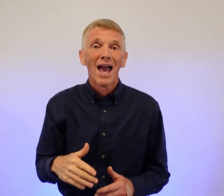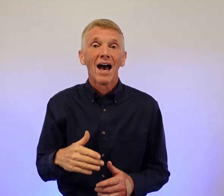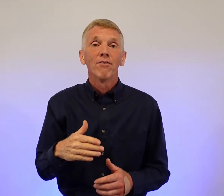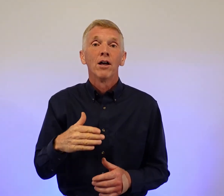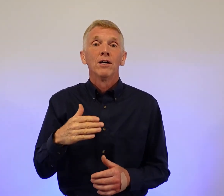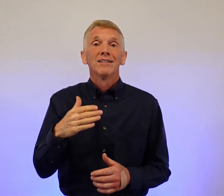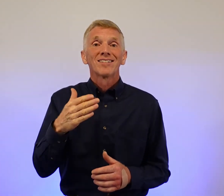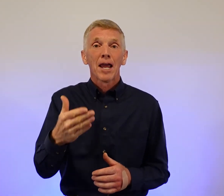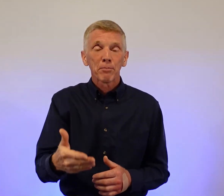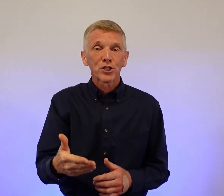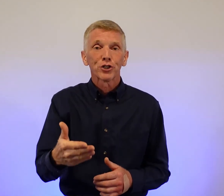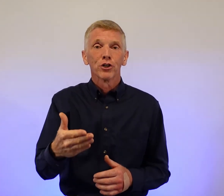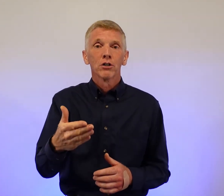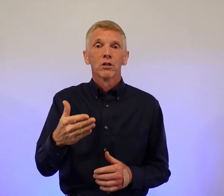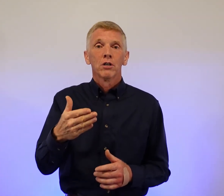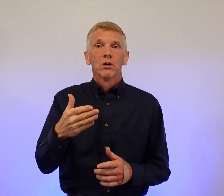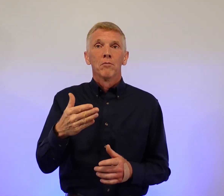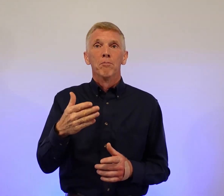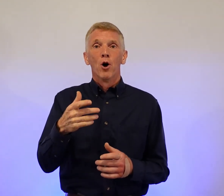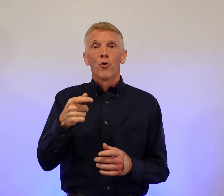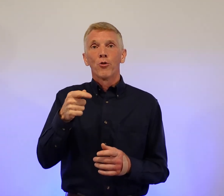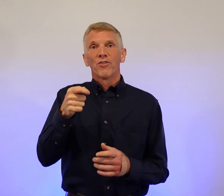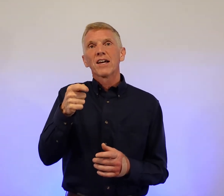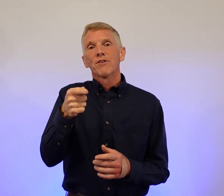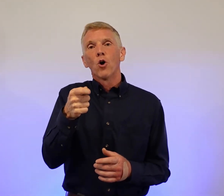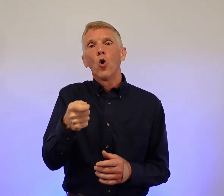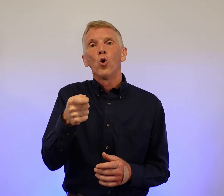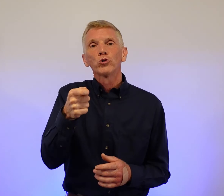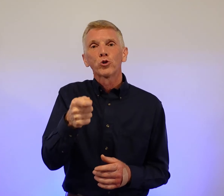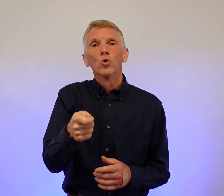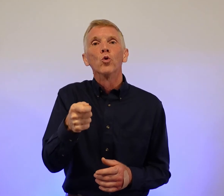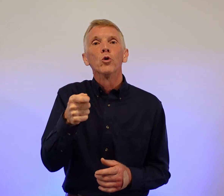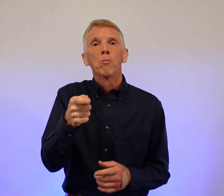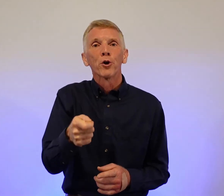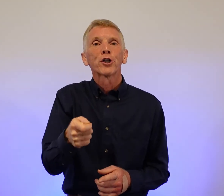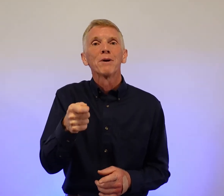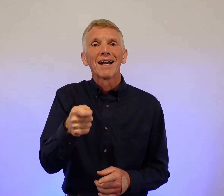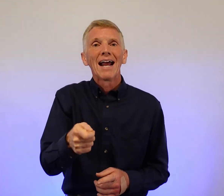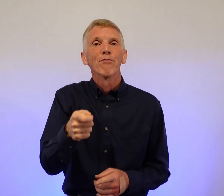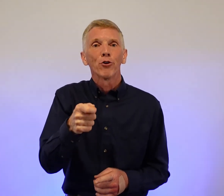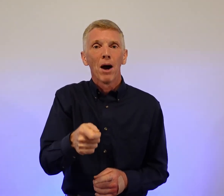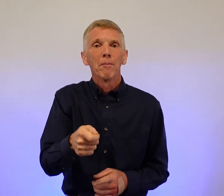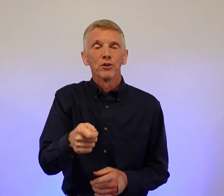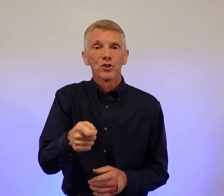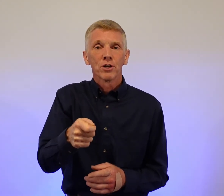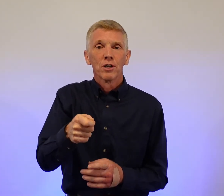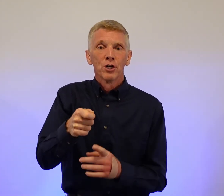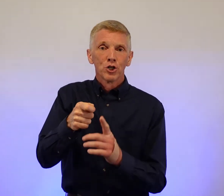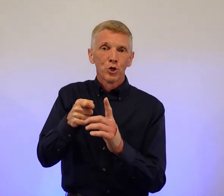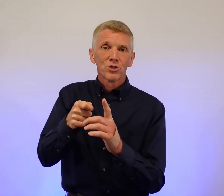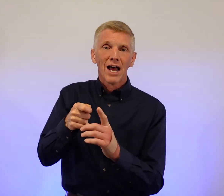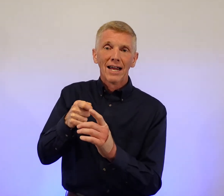have temperature, both, think of the old school mercury kind of thermometers. Two signs.